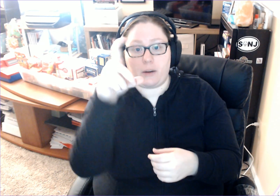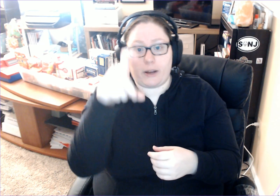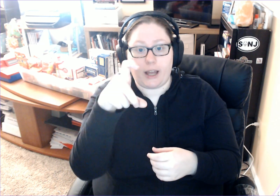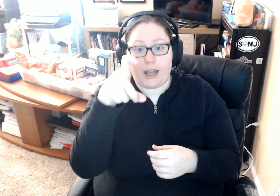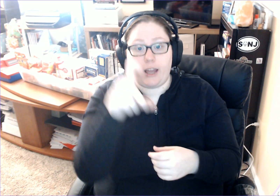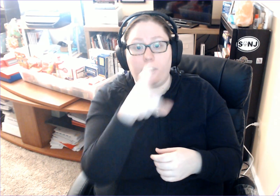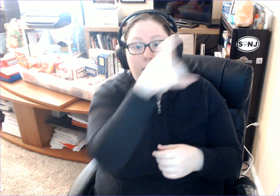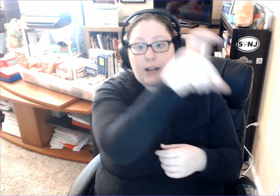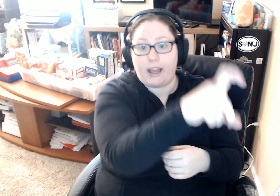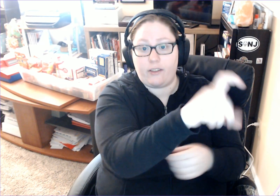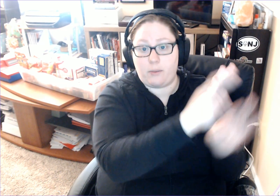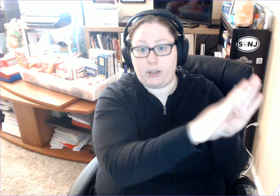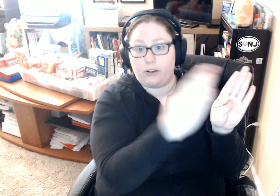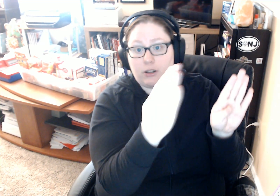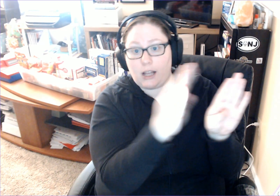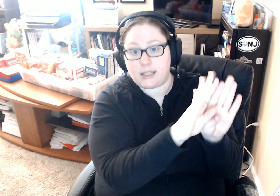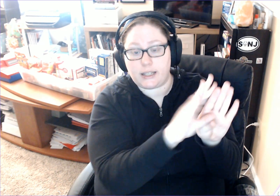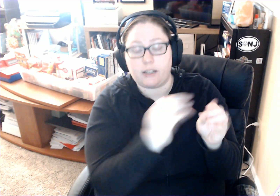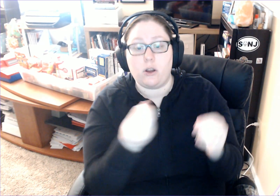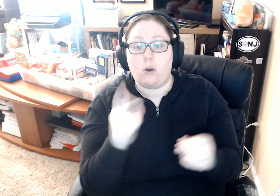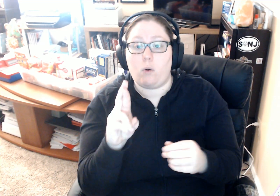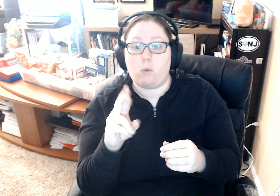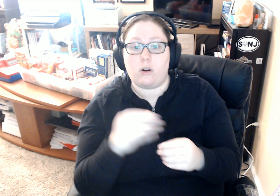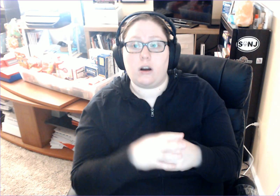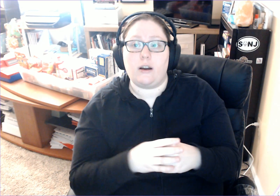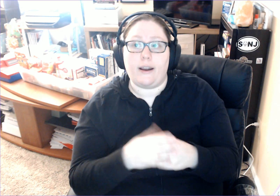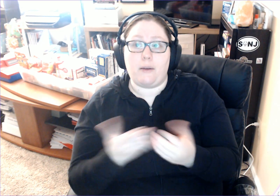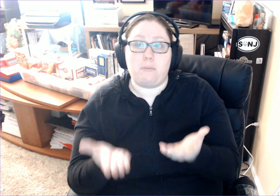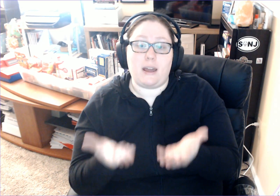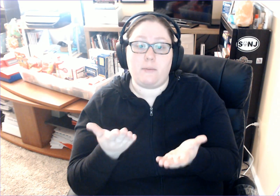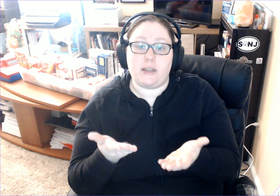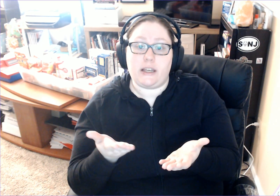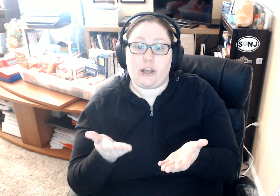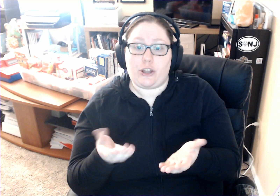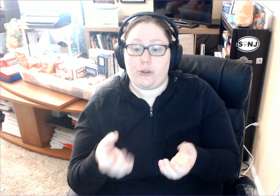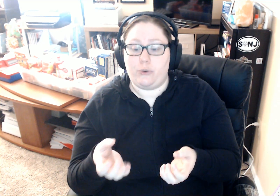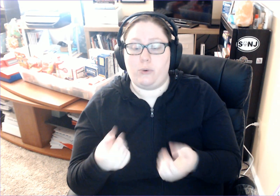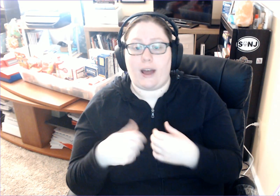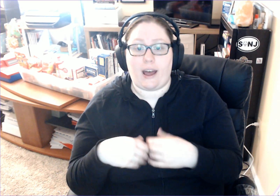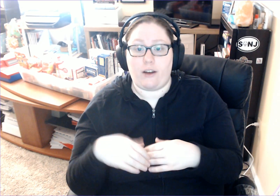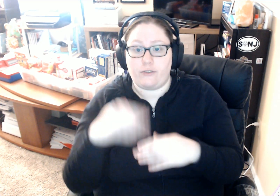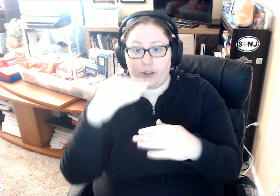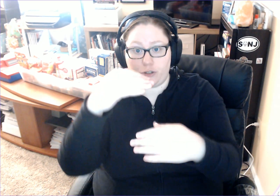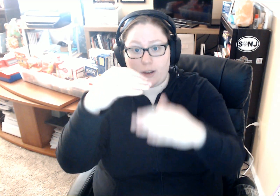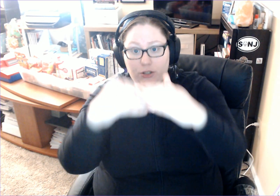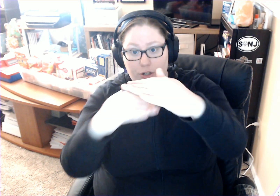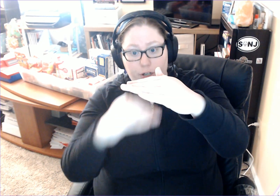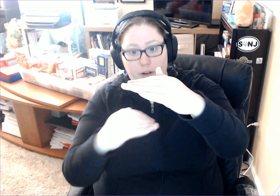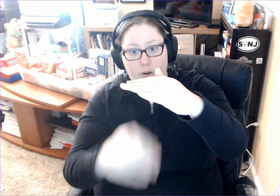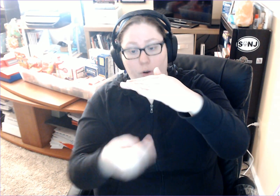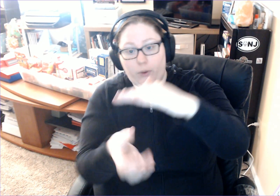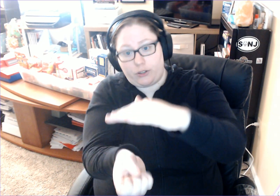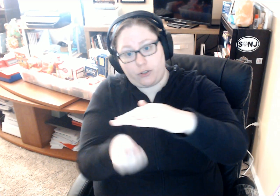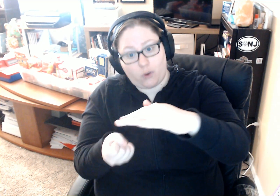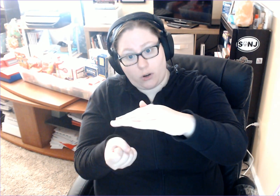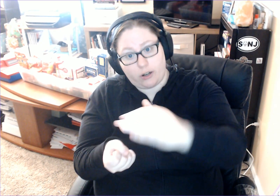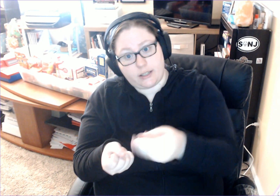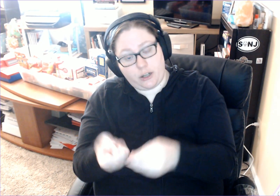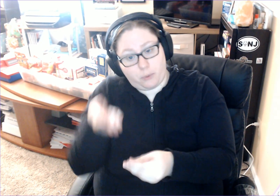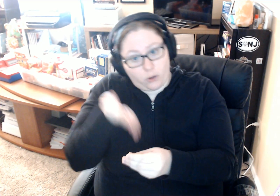hanger and hang them in your closet, or maybe you have a dresser with drawers and you pull out and you put